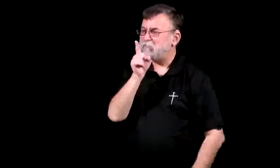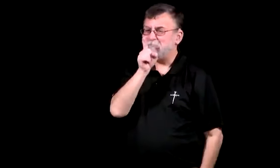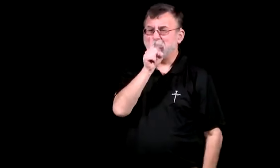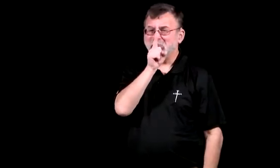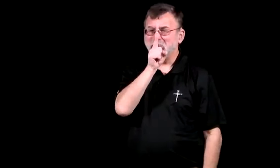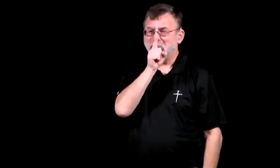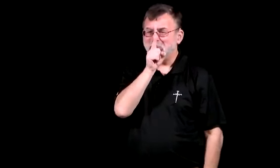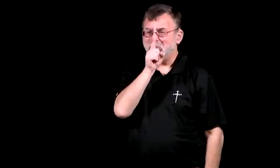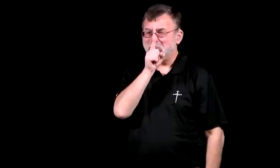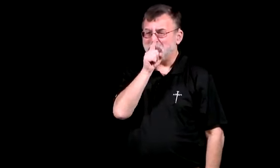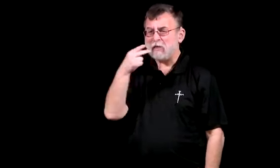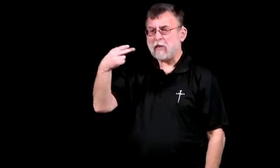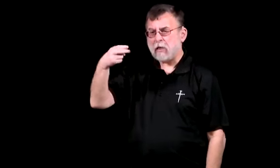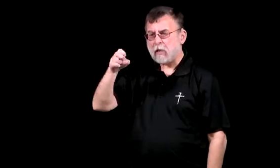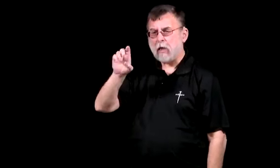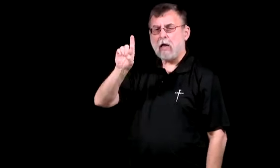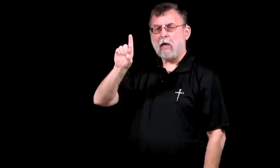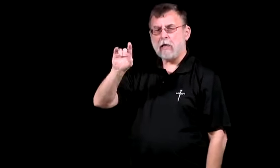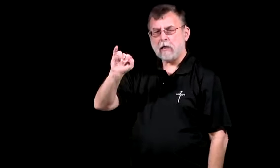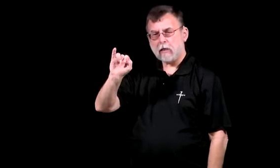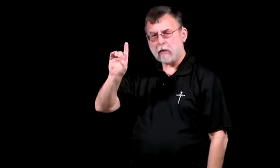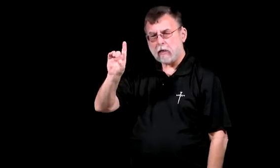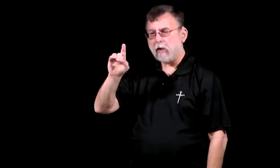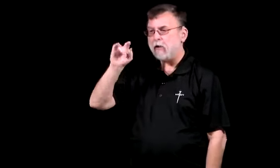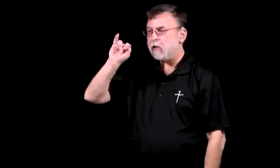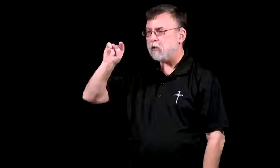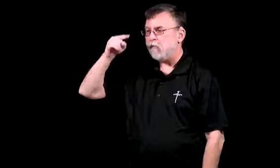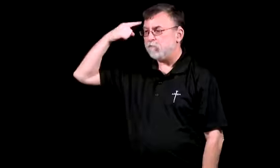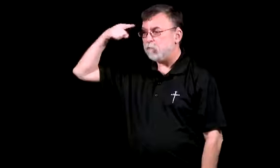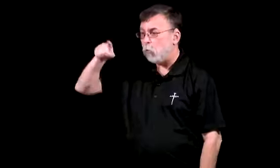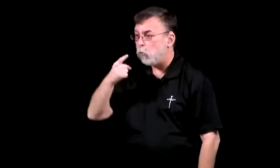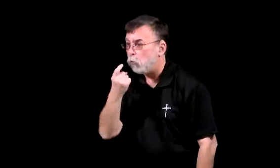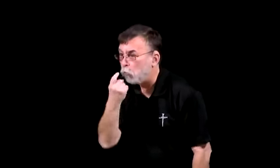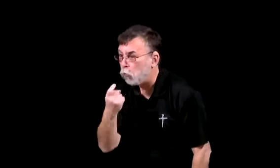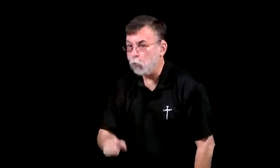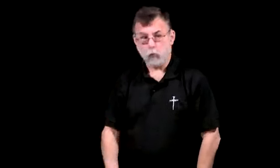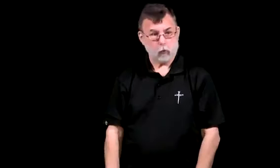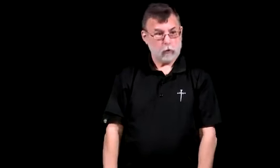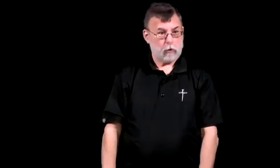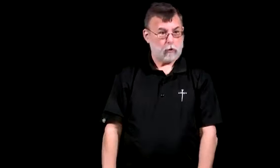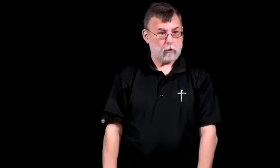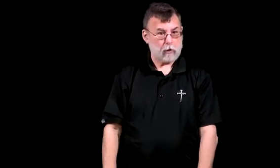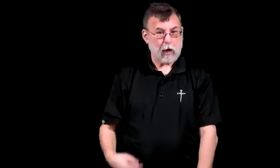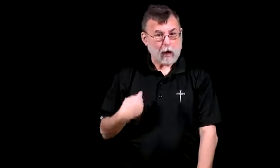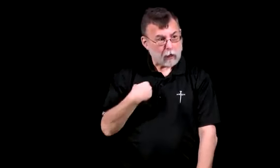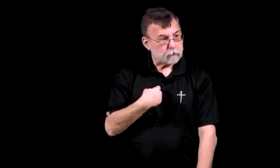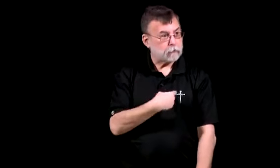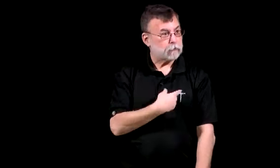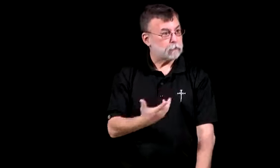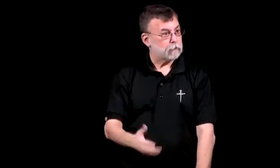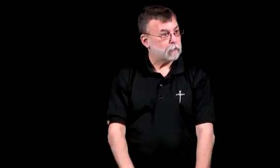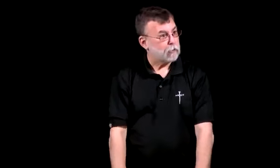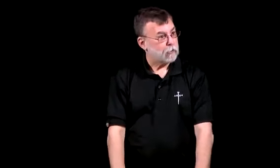cross. But Jesus didn't complain about it. He did it for us.